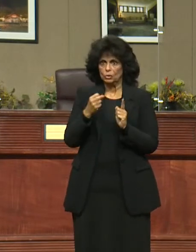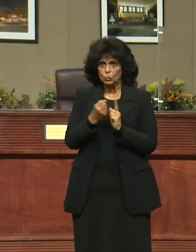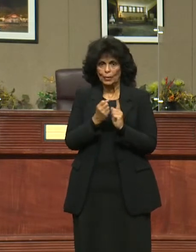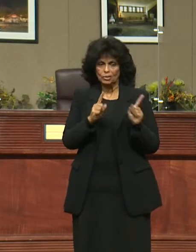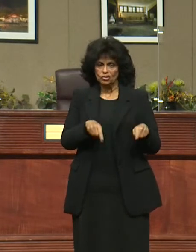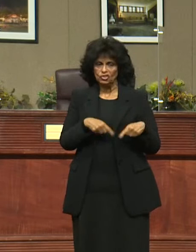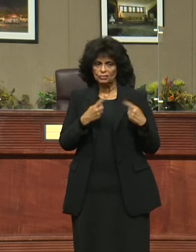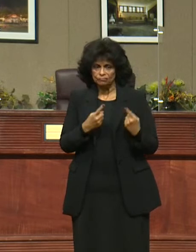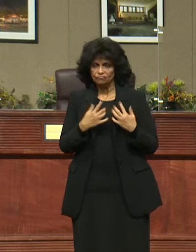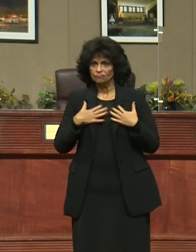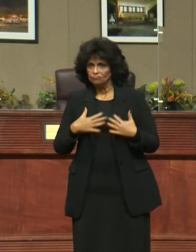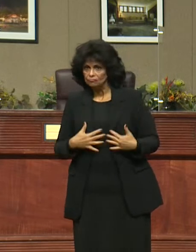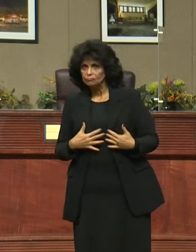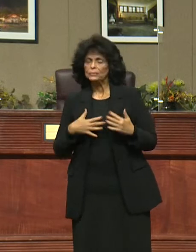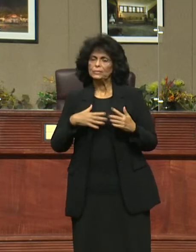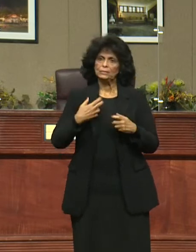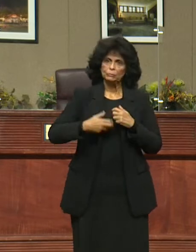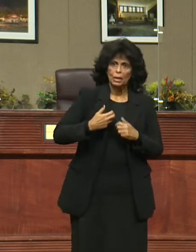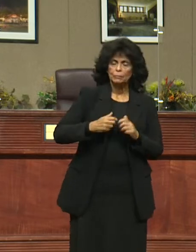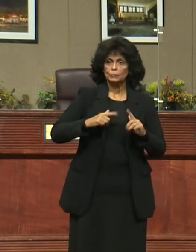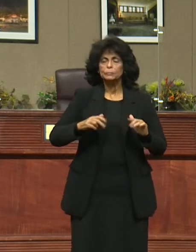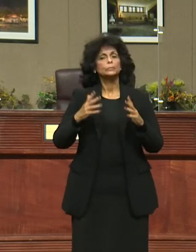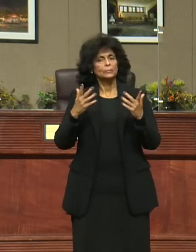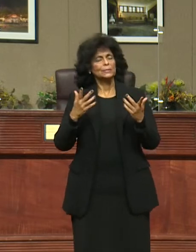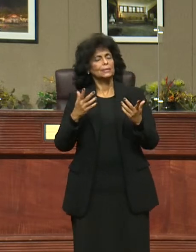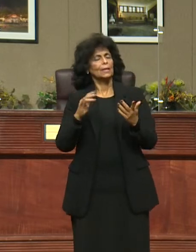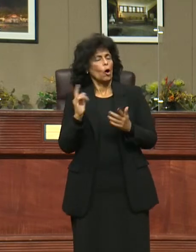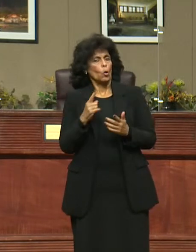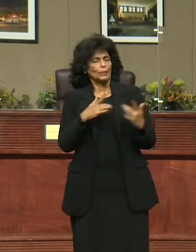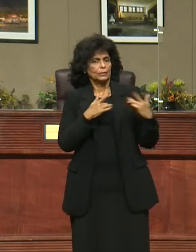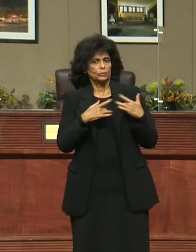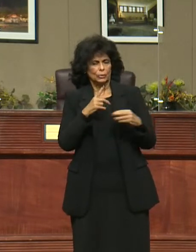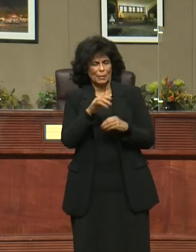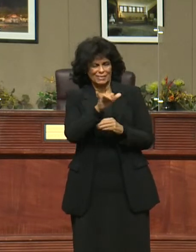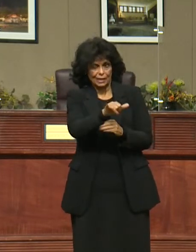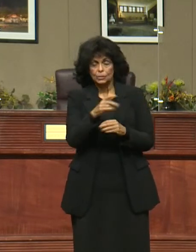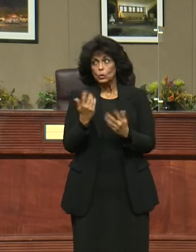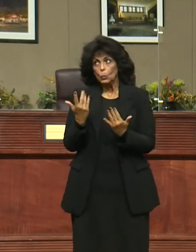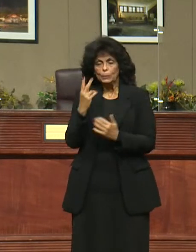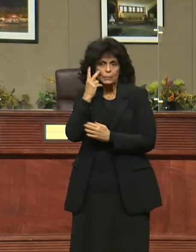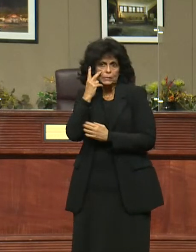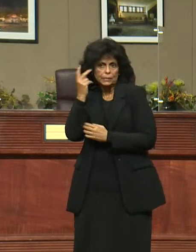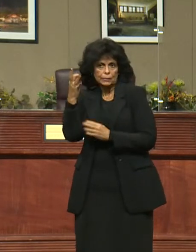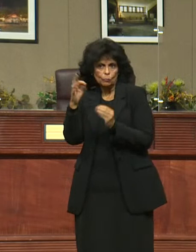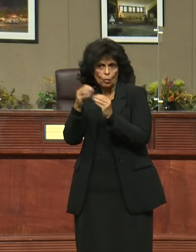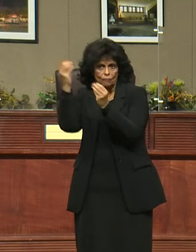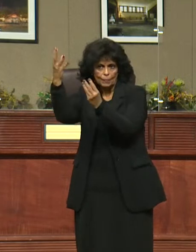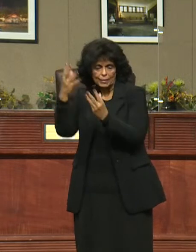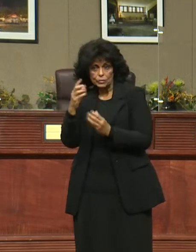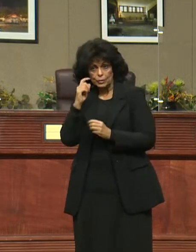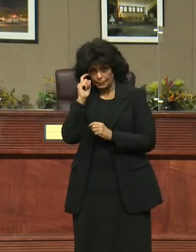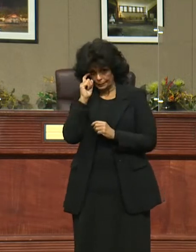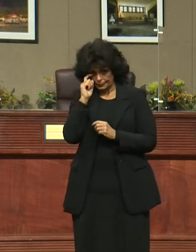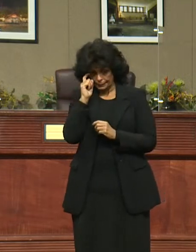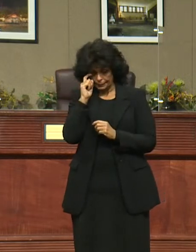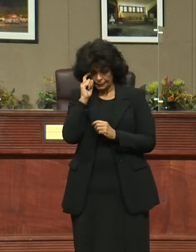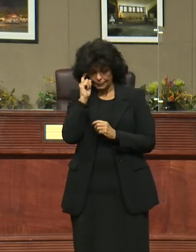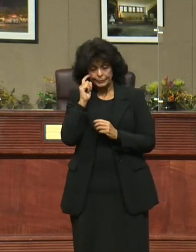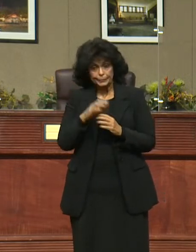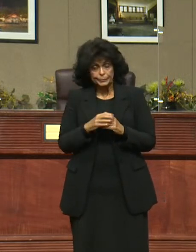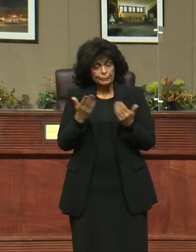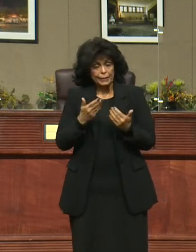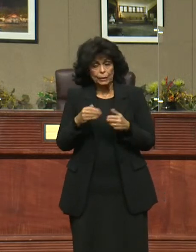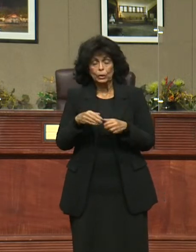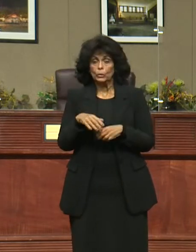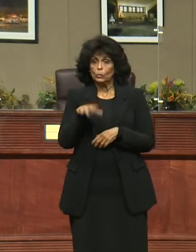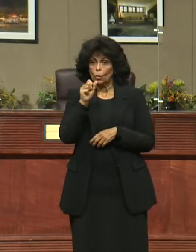adapt when we receive those indications. But also, just to keep in mind, in our space here in Orange